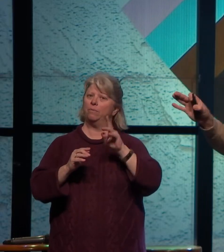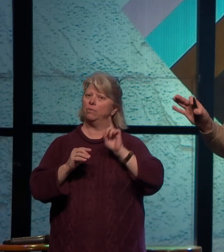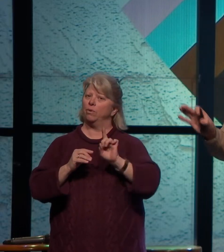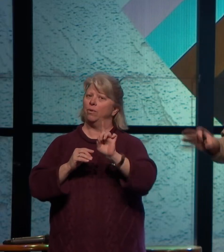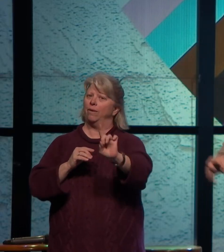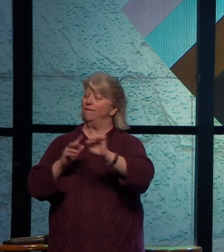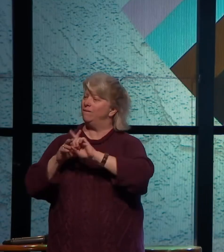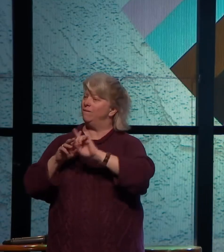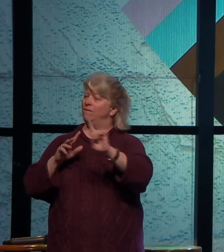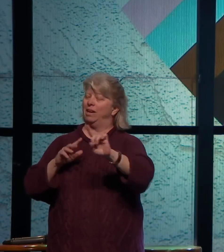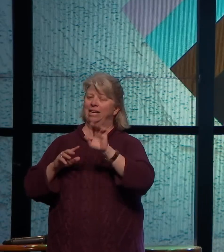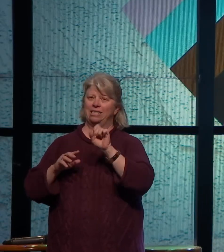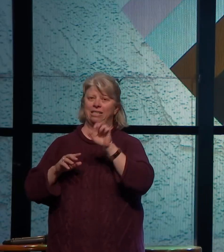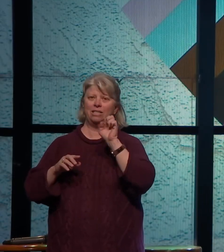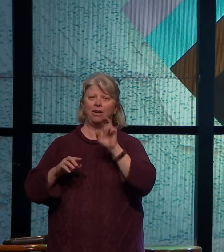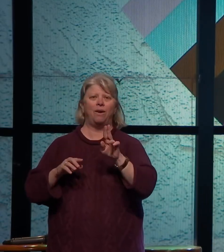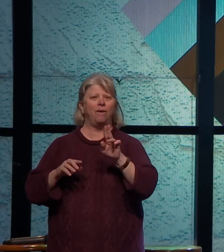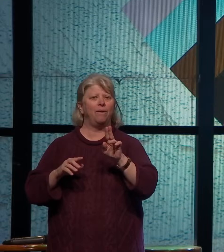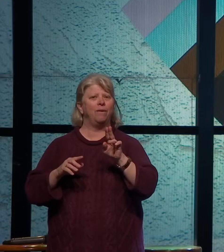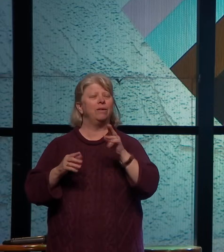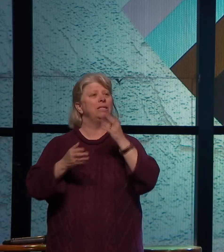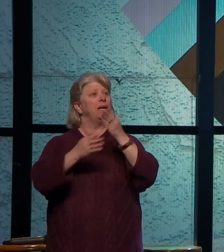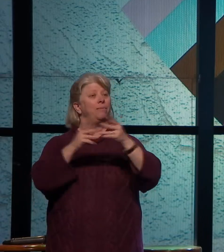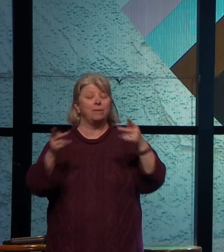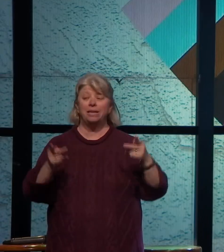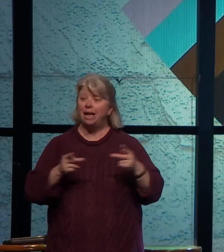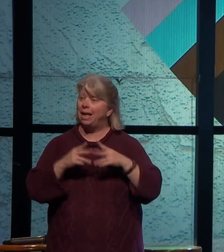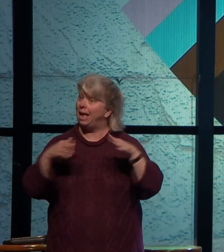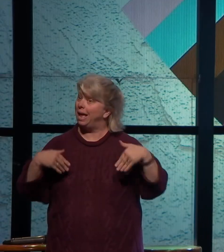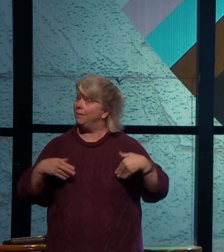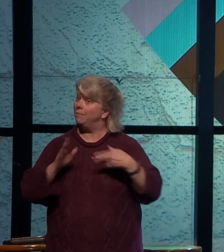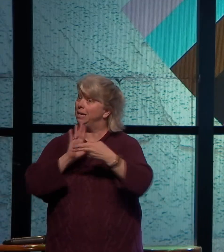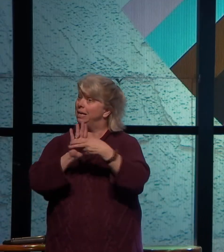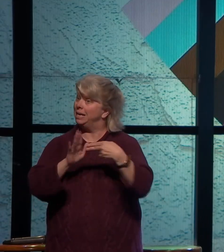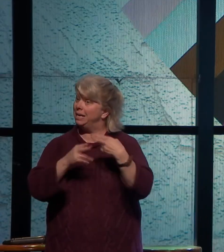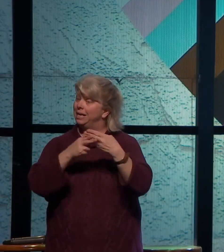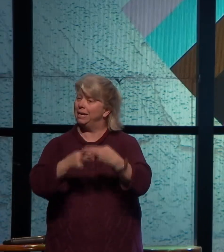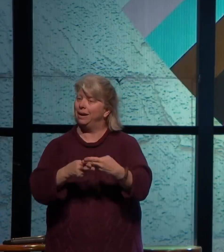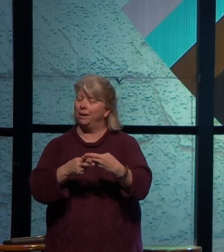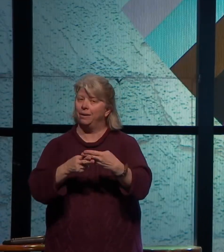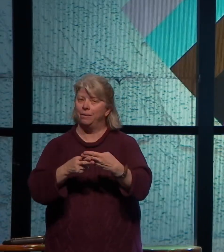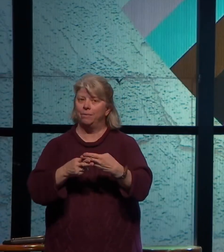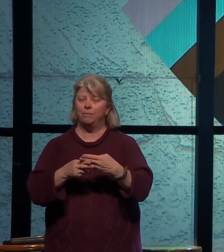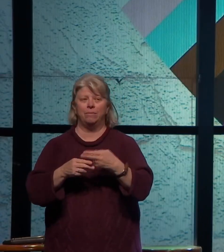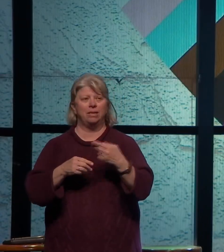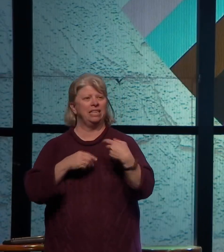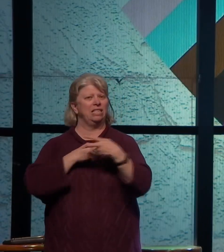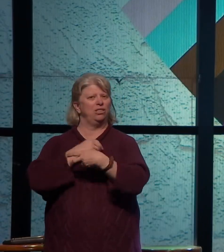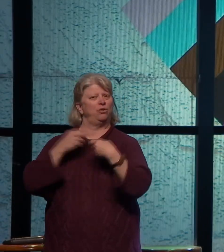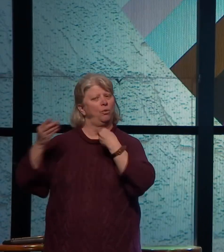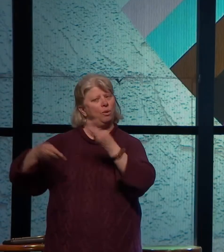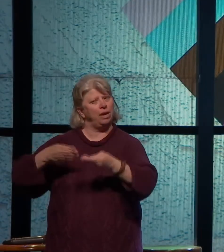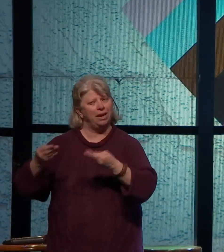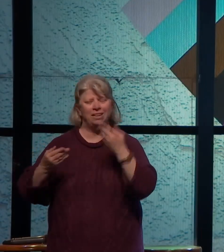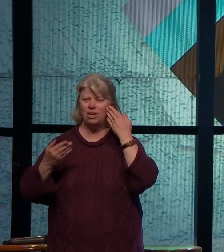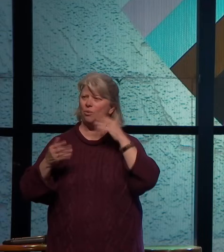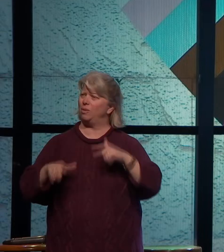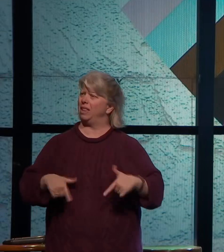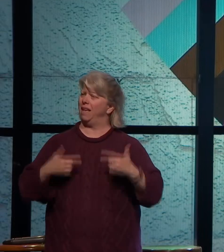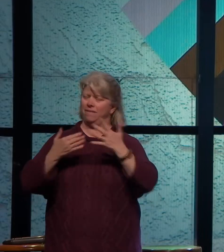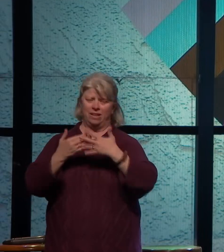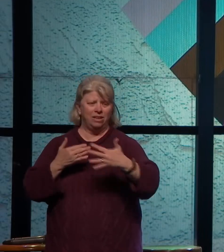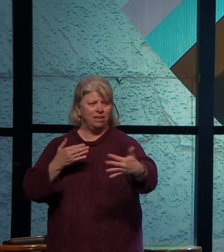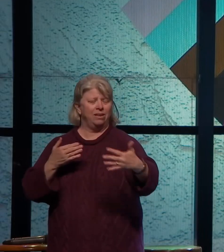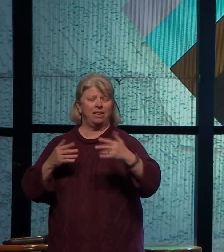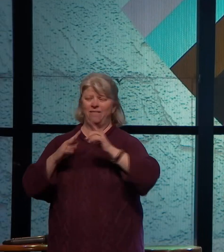his fleeing from Esau. And he stops at a place that hadn't yet been named. He stole the birthright. He doesn't know what life is going to be